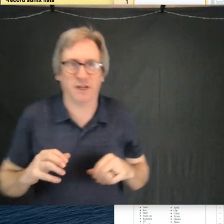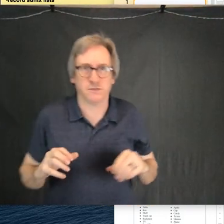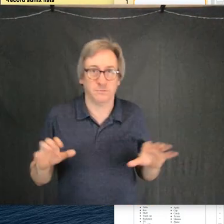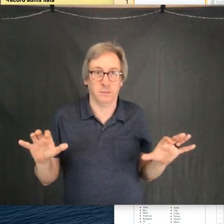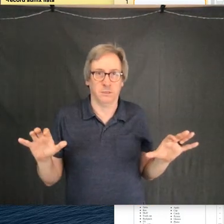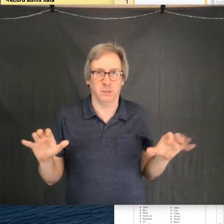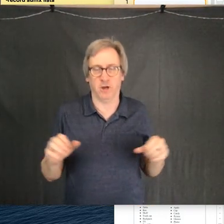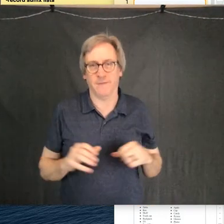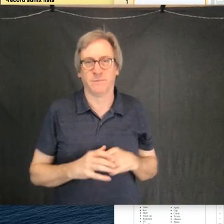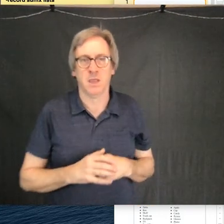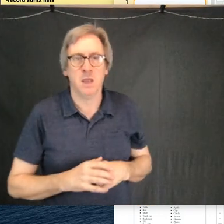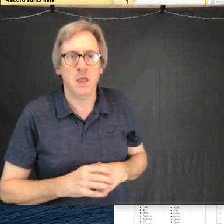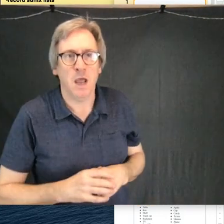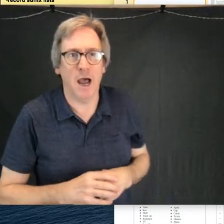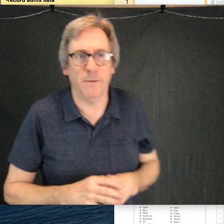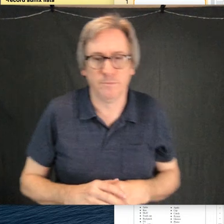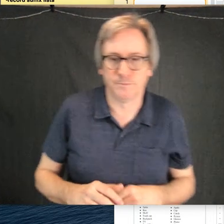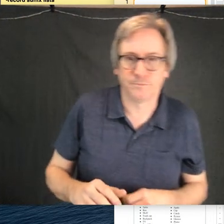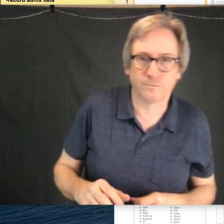lens flares. Okay.